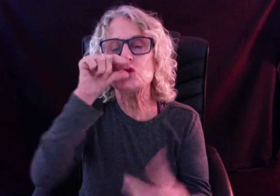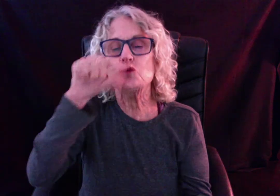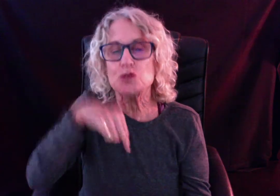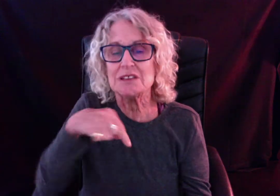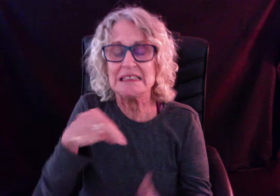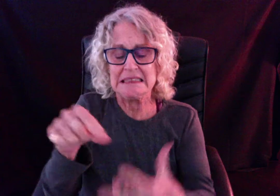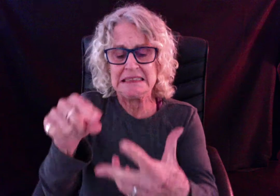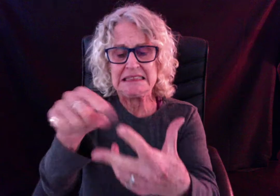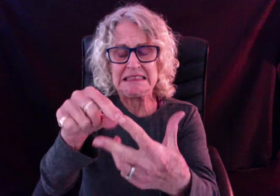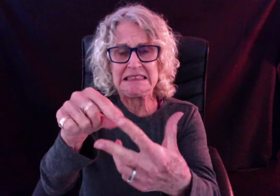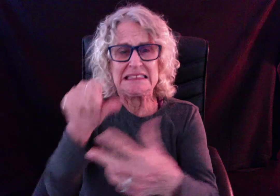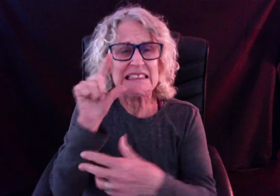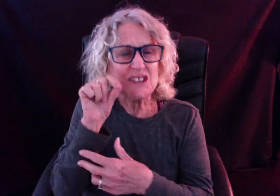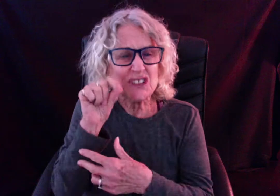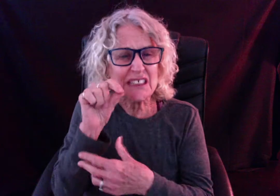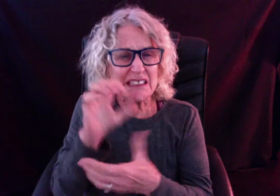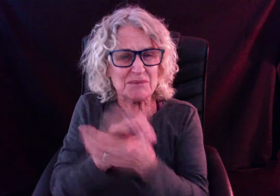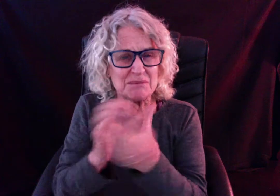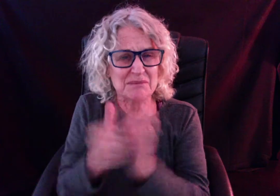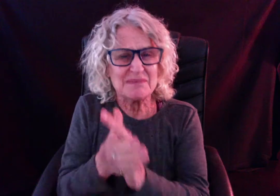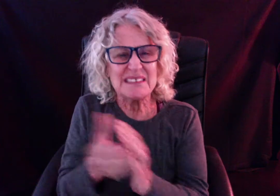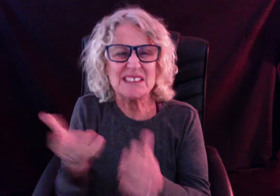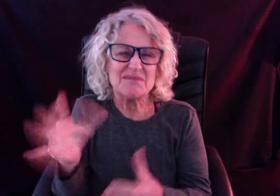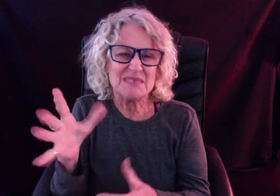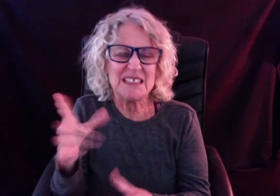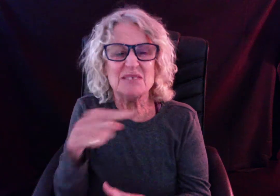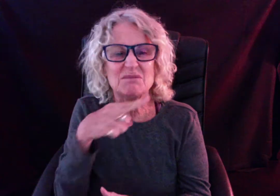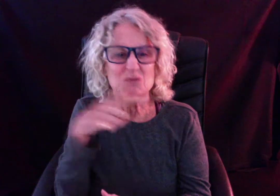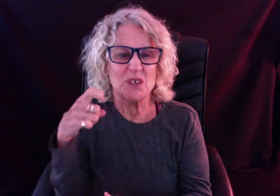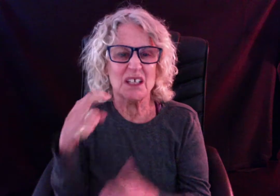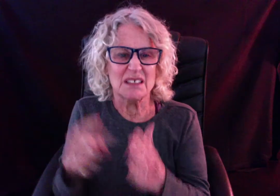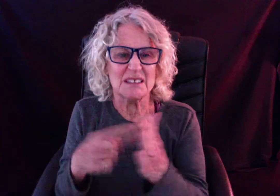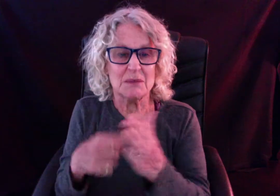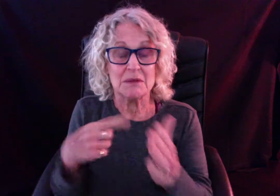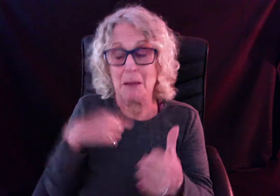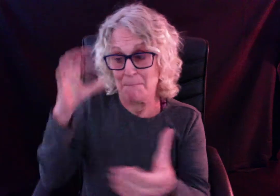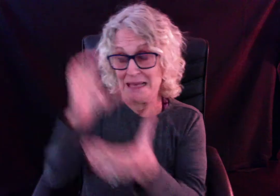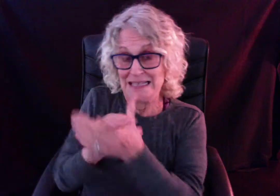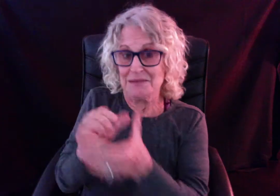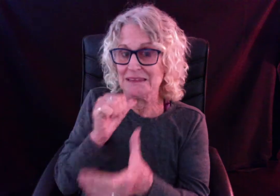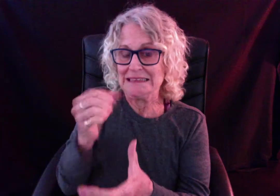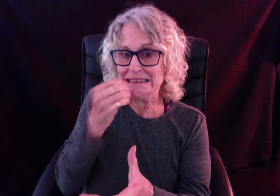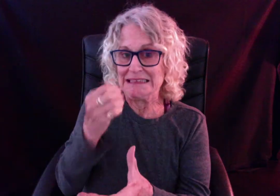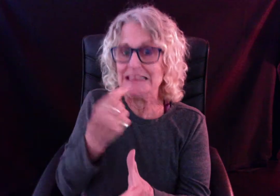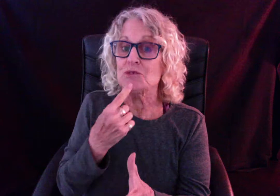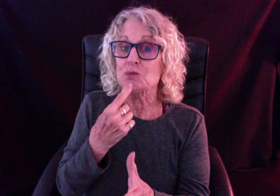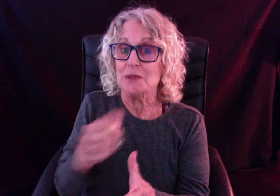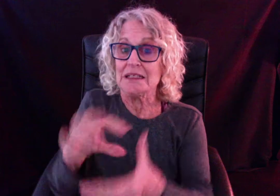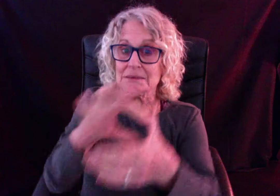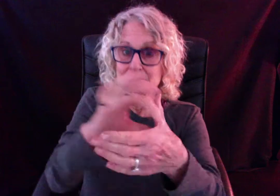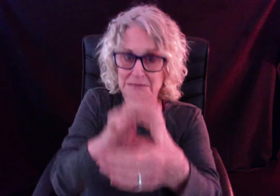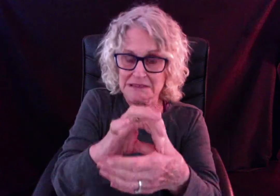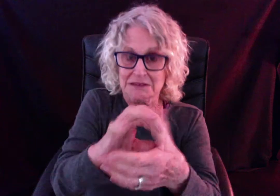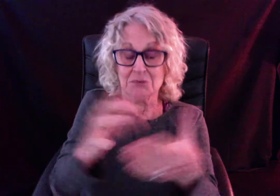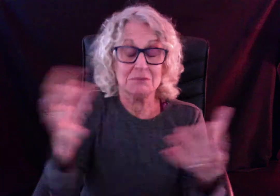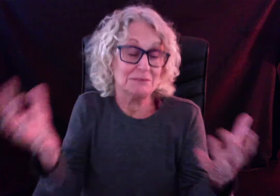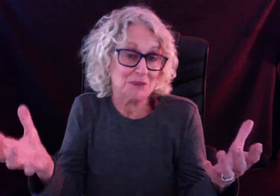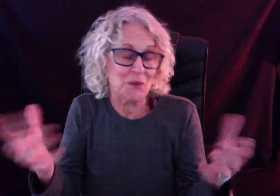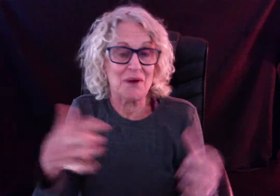The ground chicken is kind of dry sometimes. And my husband doesn't eat red meat. So I decided